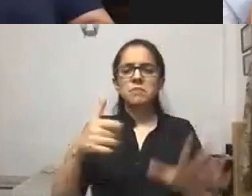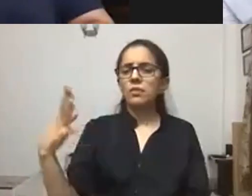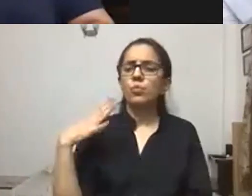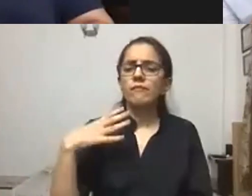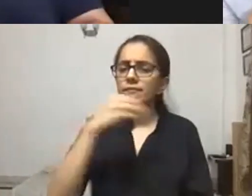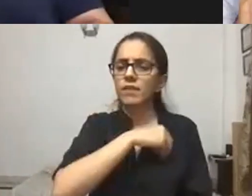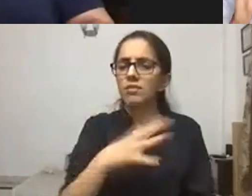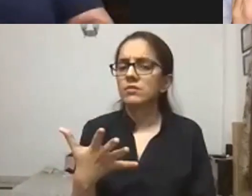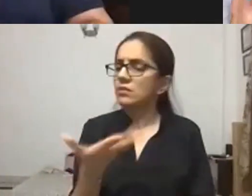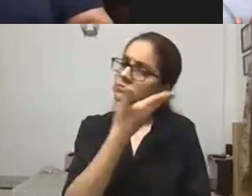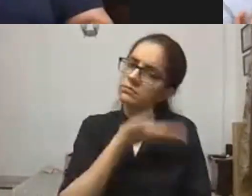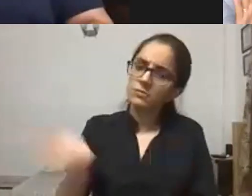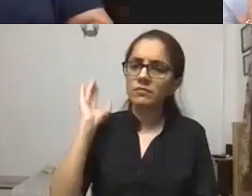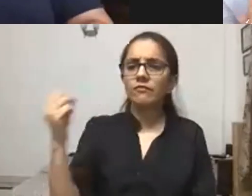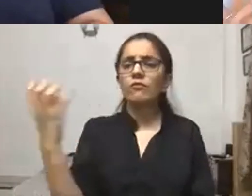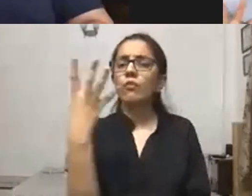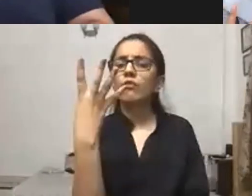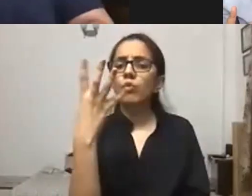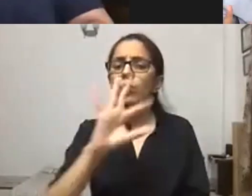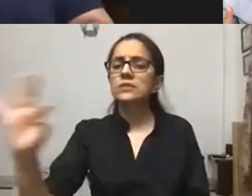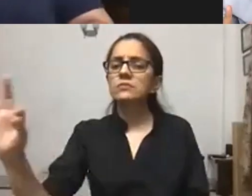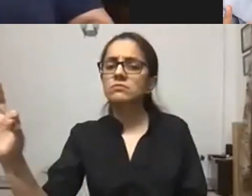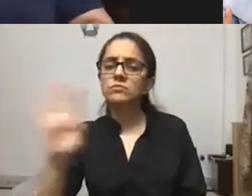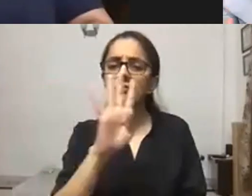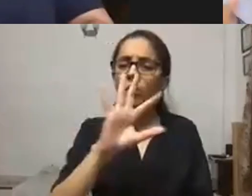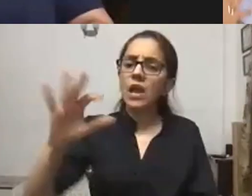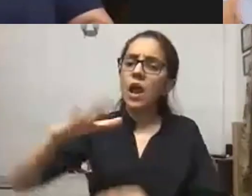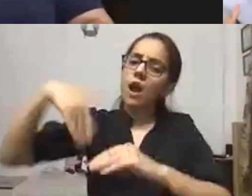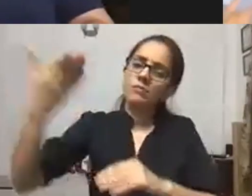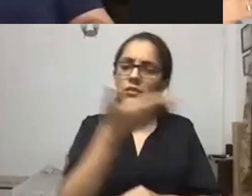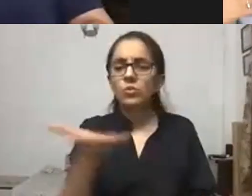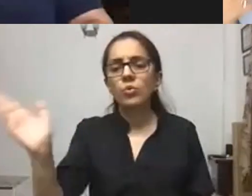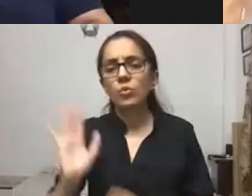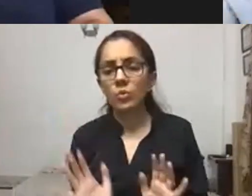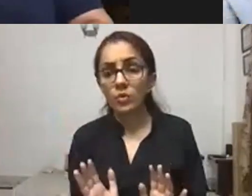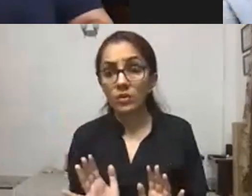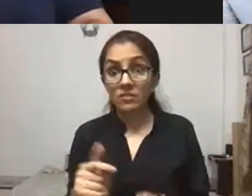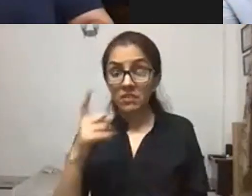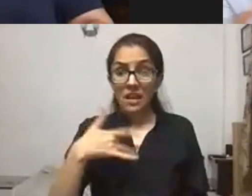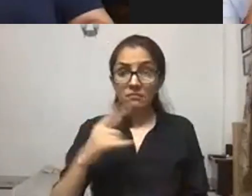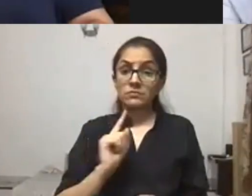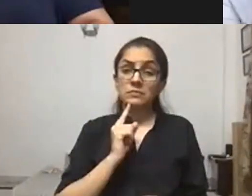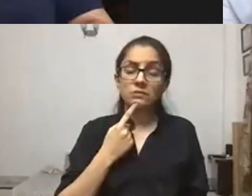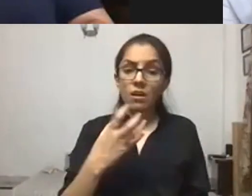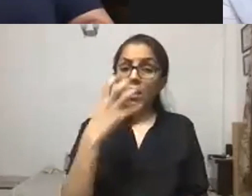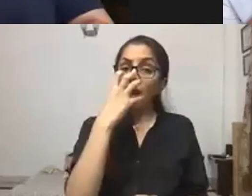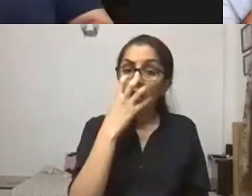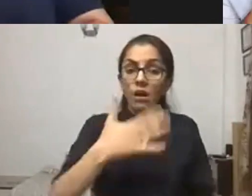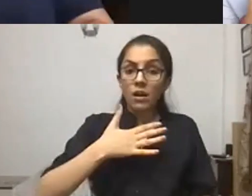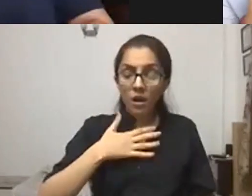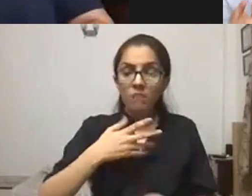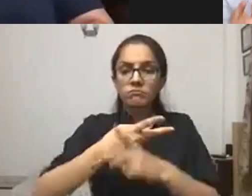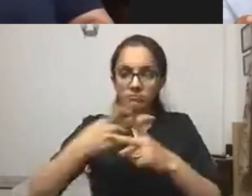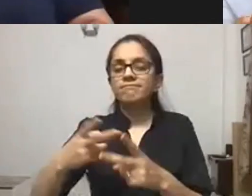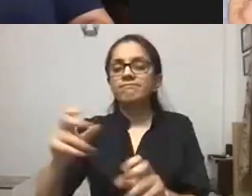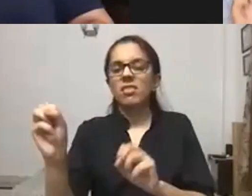should get your vaccine within 4 weeks of becoming symptom-free. But if you've had a severe form of disease, then it is all right that you wait